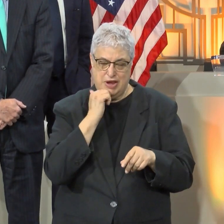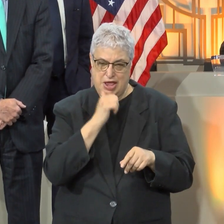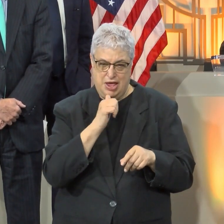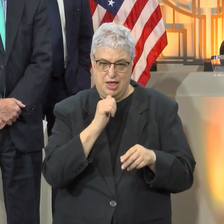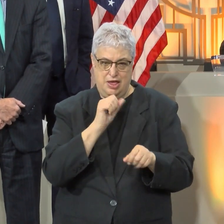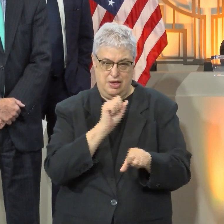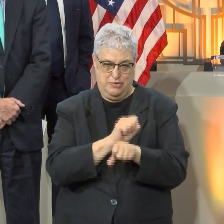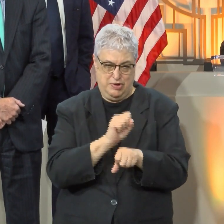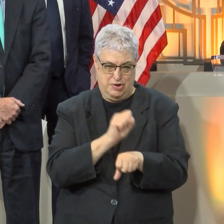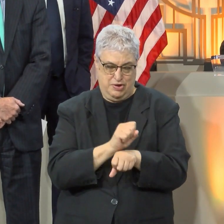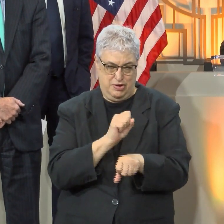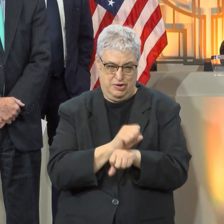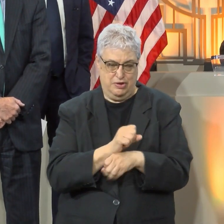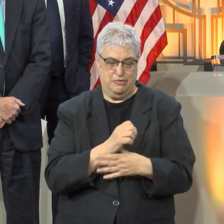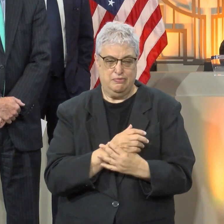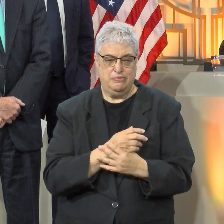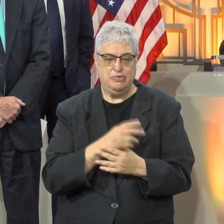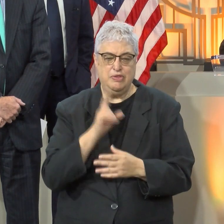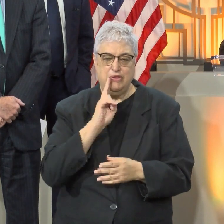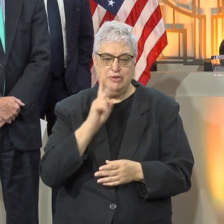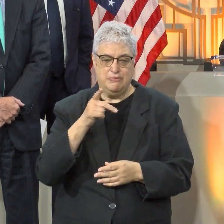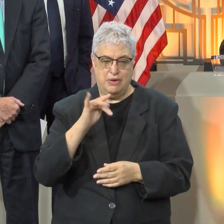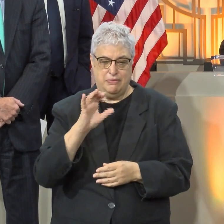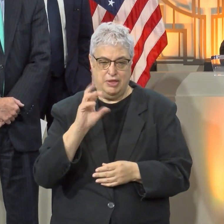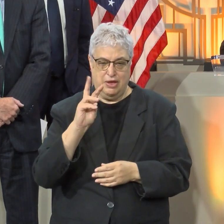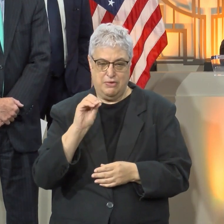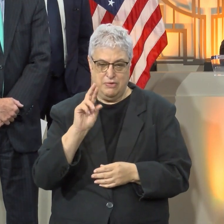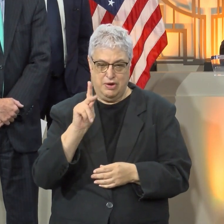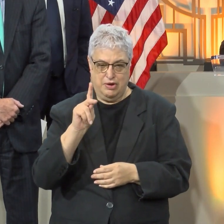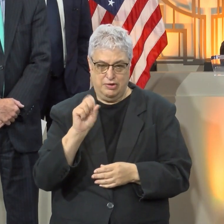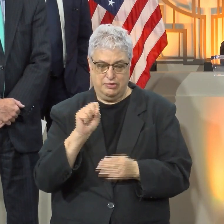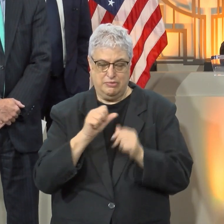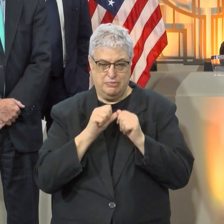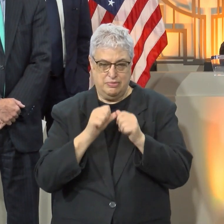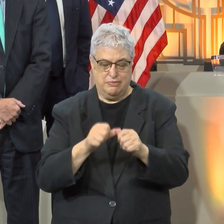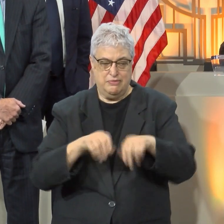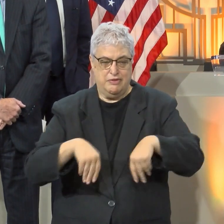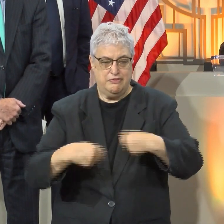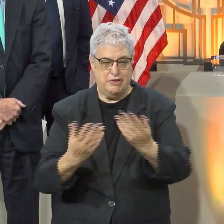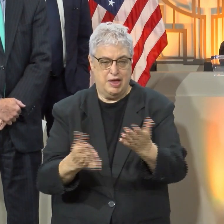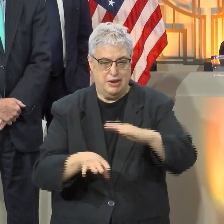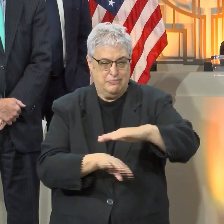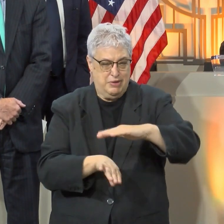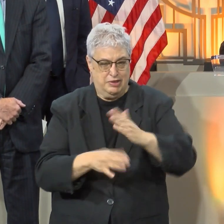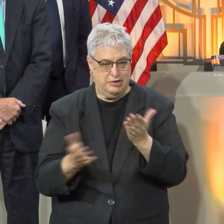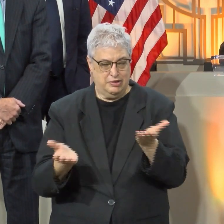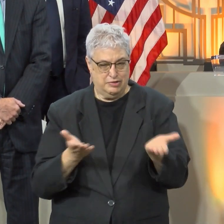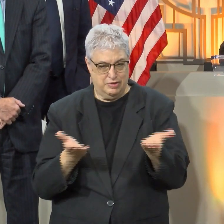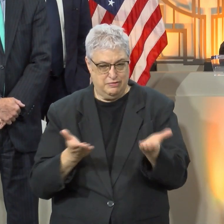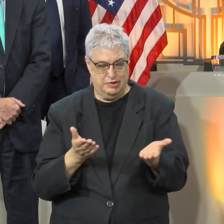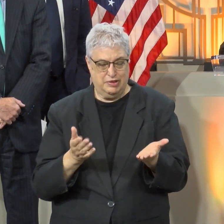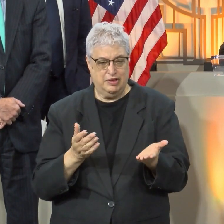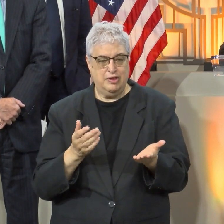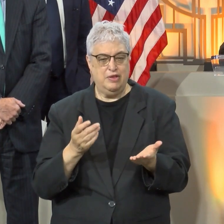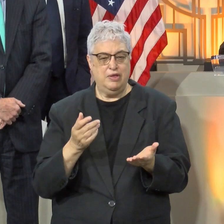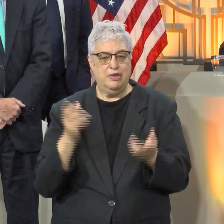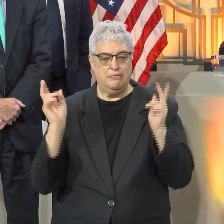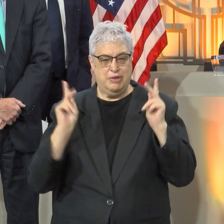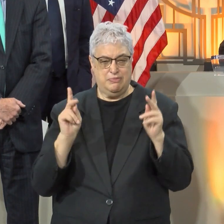Houstonians. Houston Public Works and the City of Houston continue to provide basic services that keep Houstonians safe during this